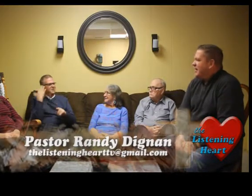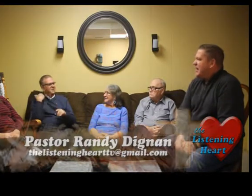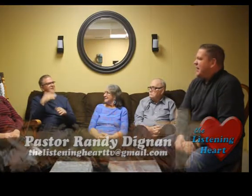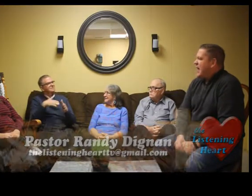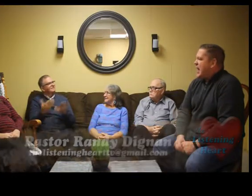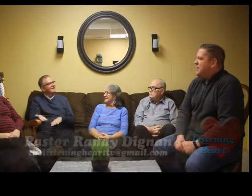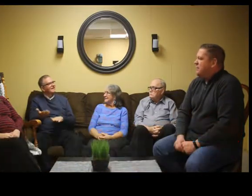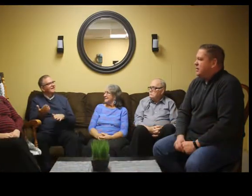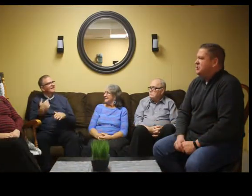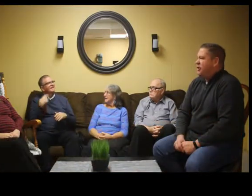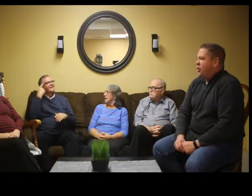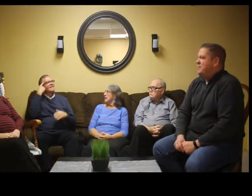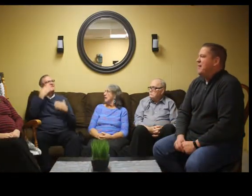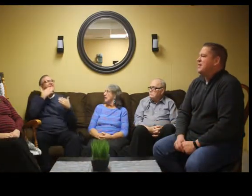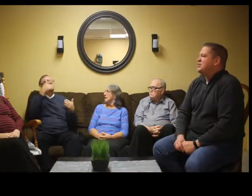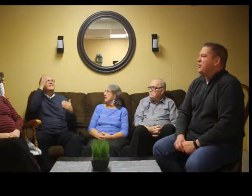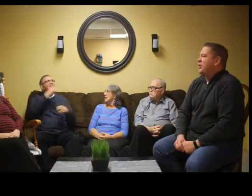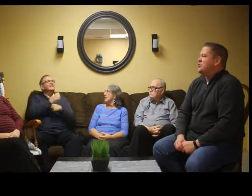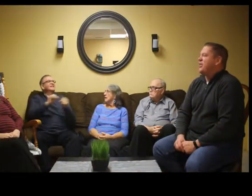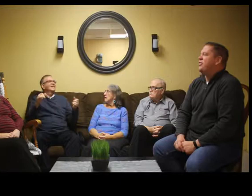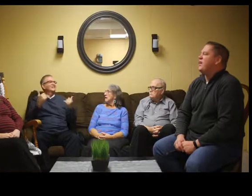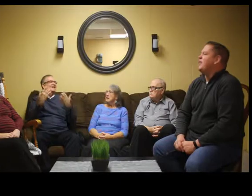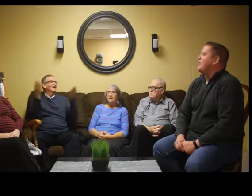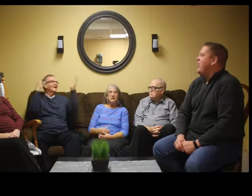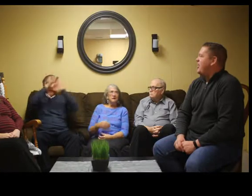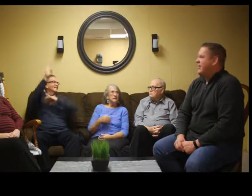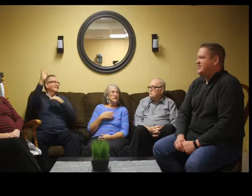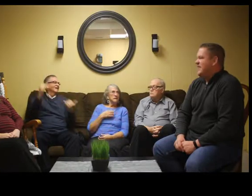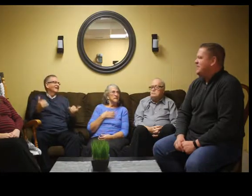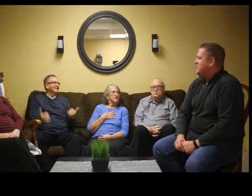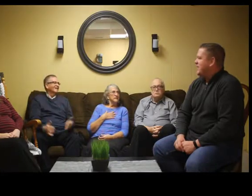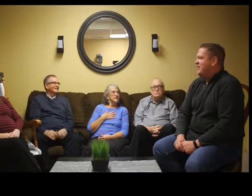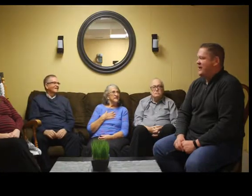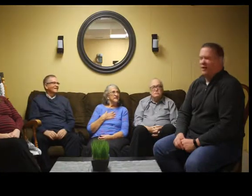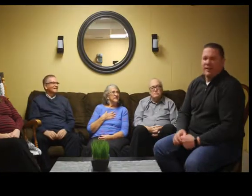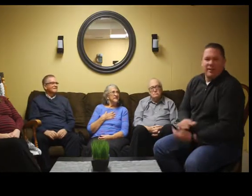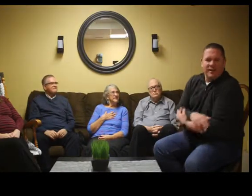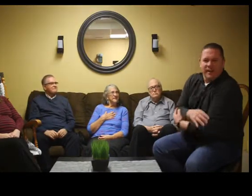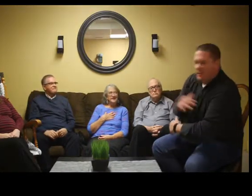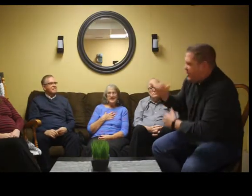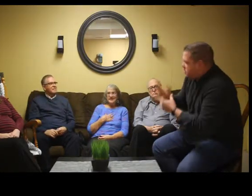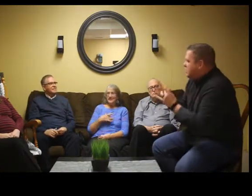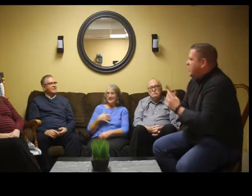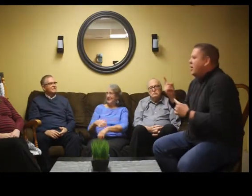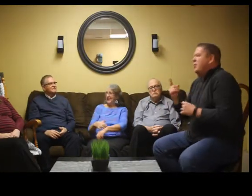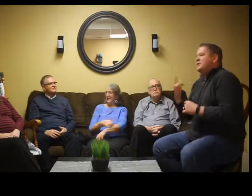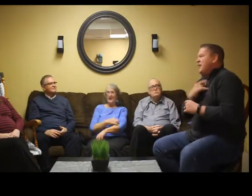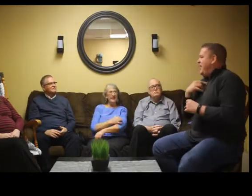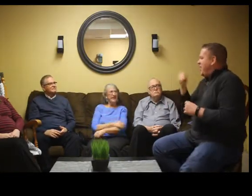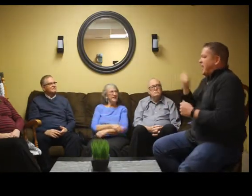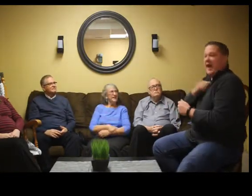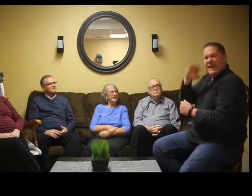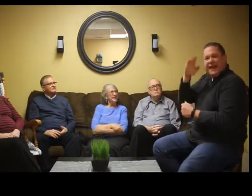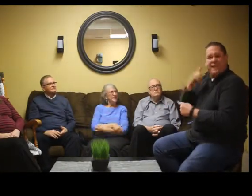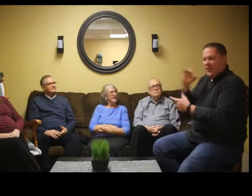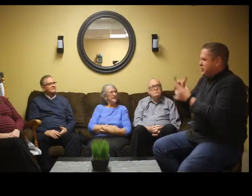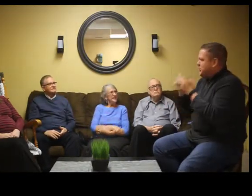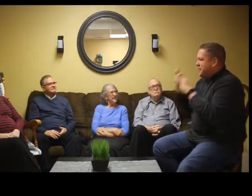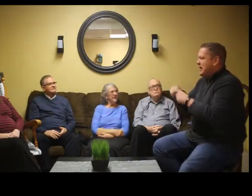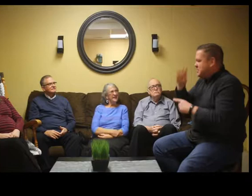And 8 months ago, he passed away. And so I thank God he got saved and he's going to heaven now. And that story always, I've heard that story many times. I